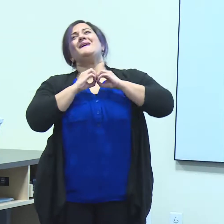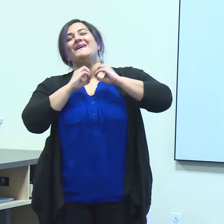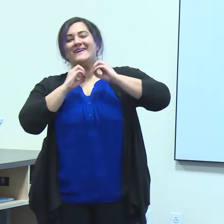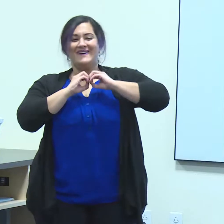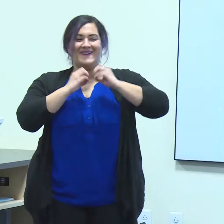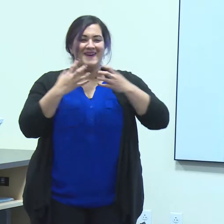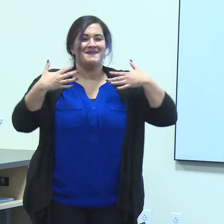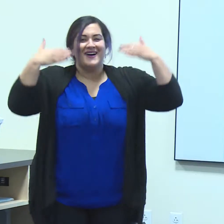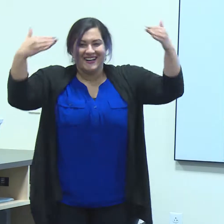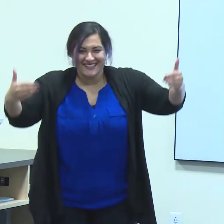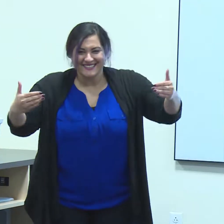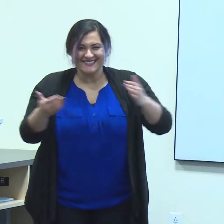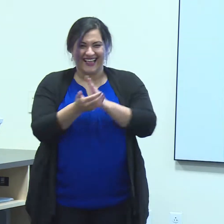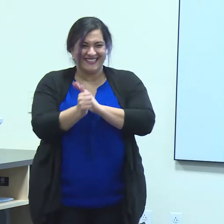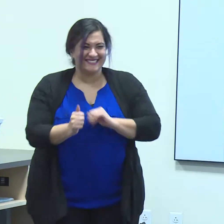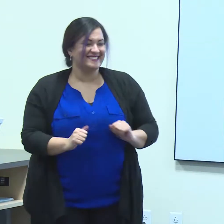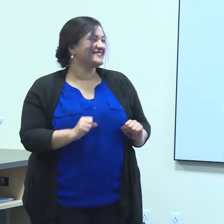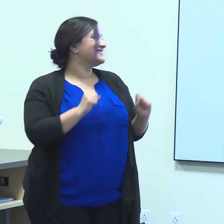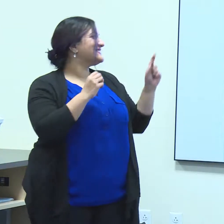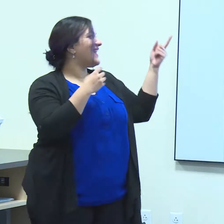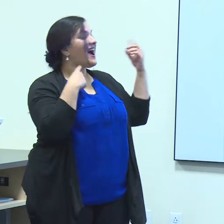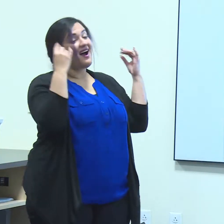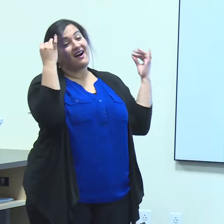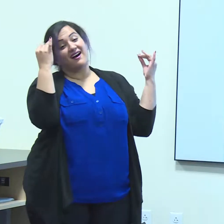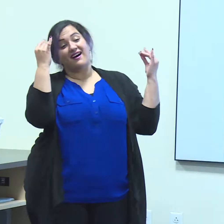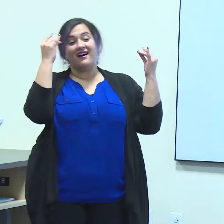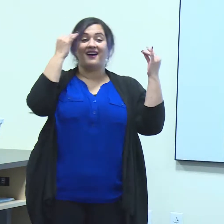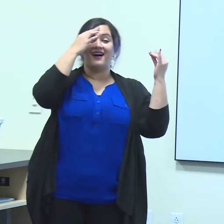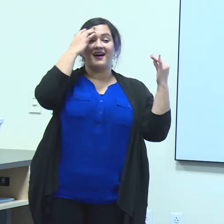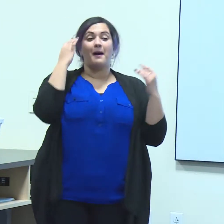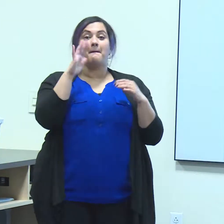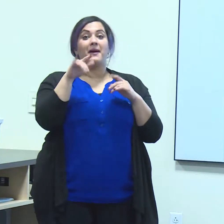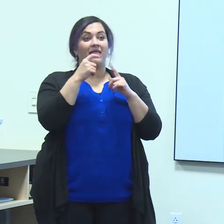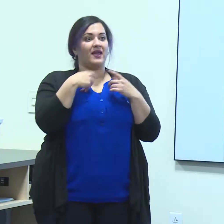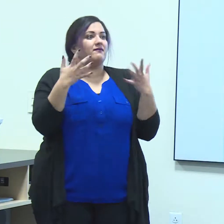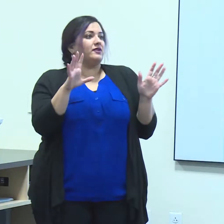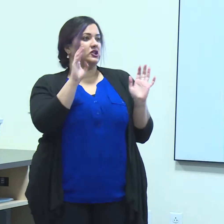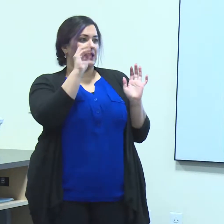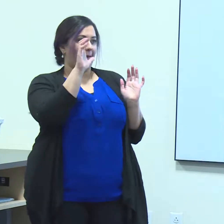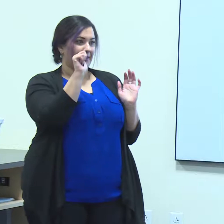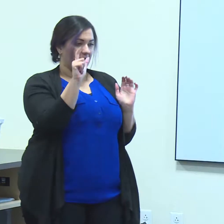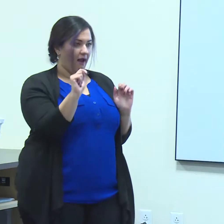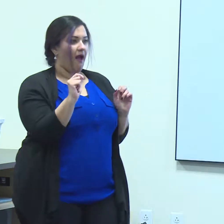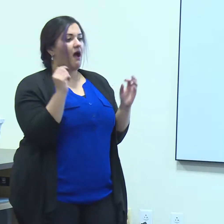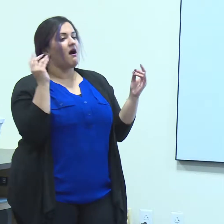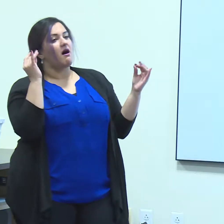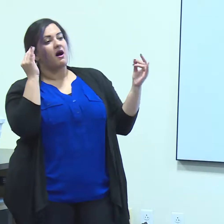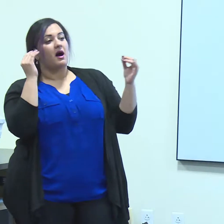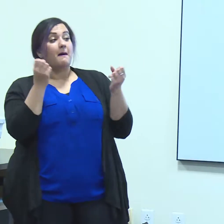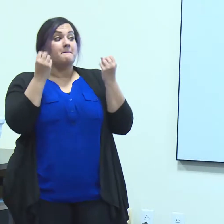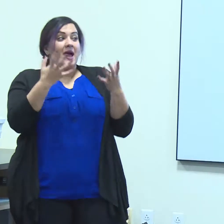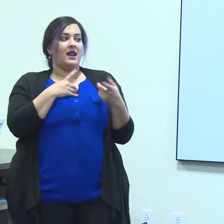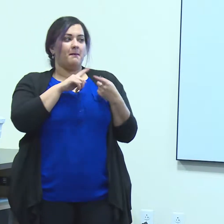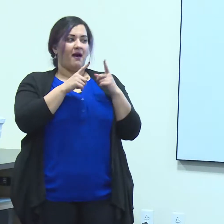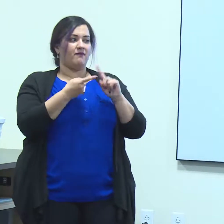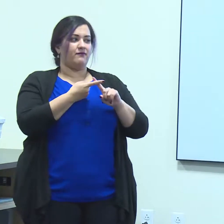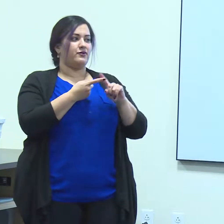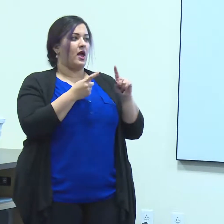I wanted more. I still wanted more. So by then I had taken the MCAT. Many of